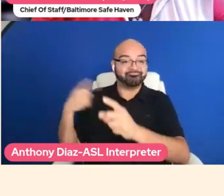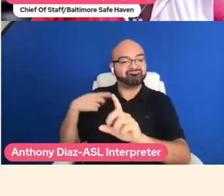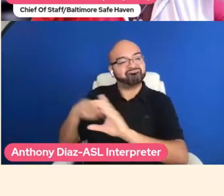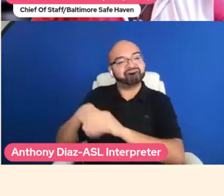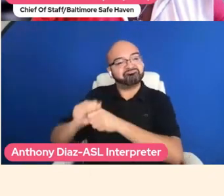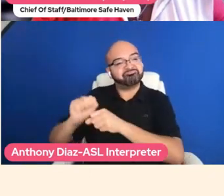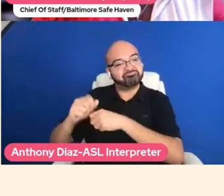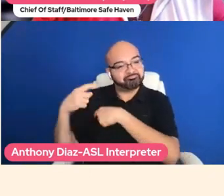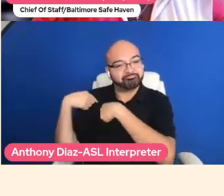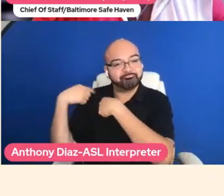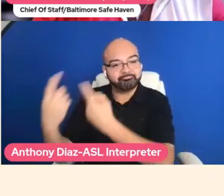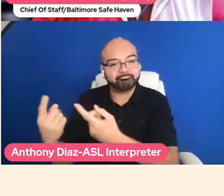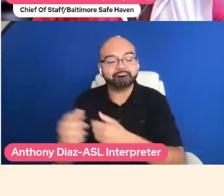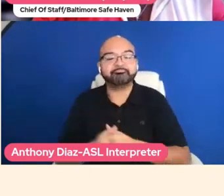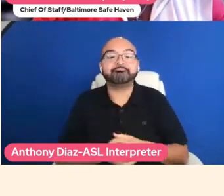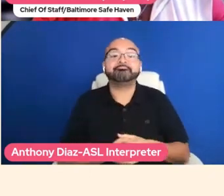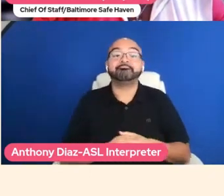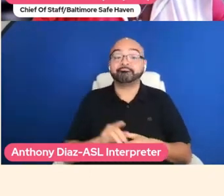The work